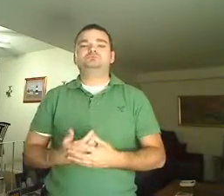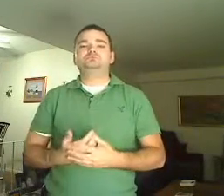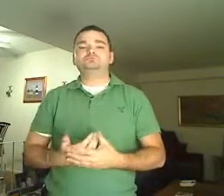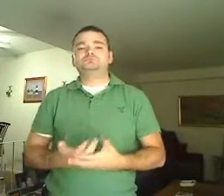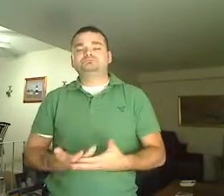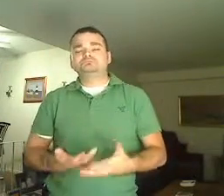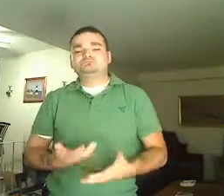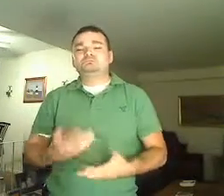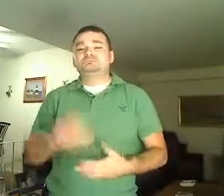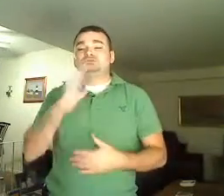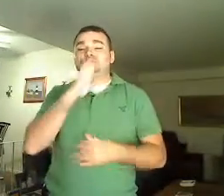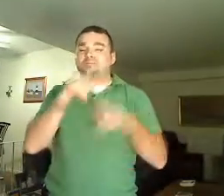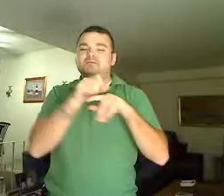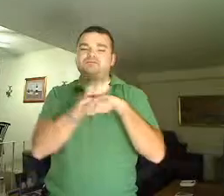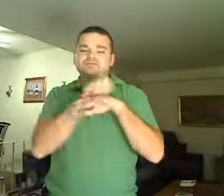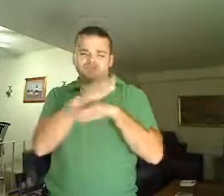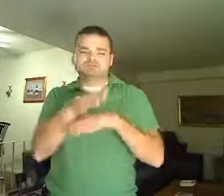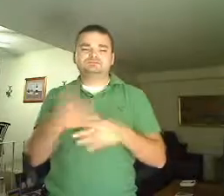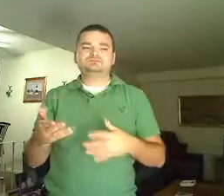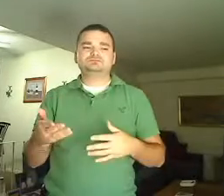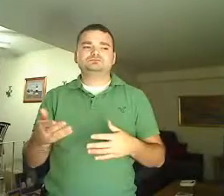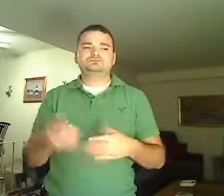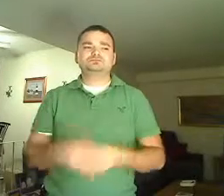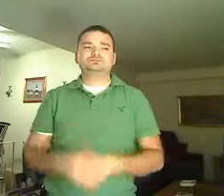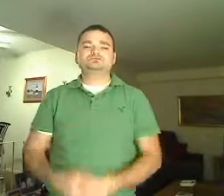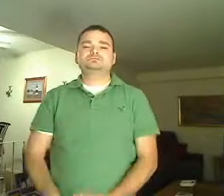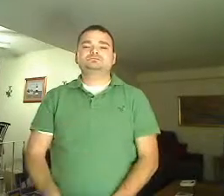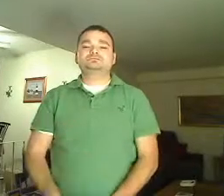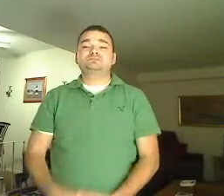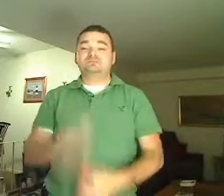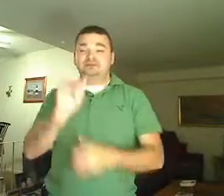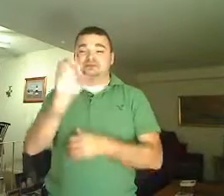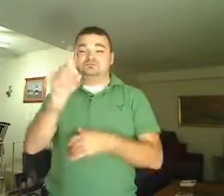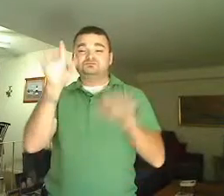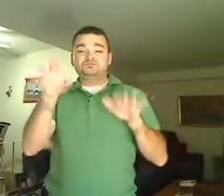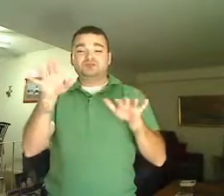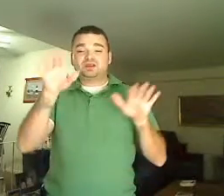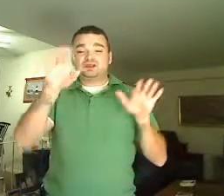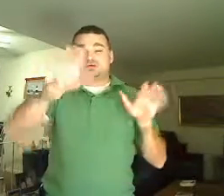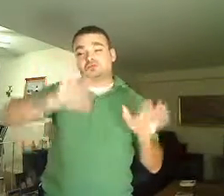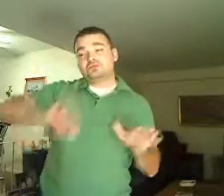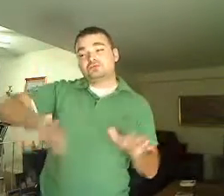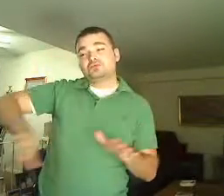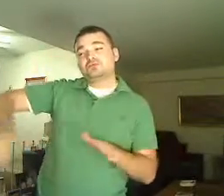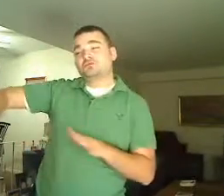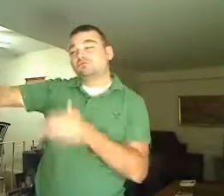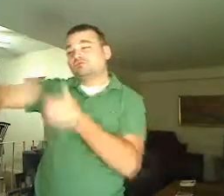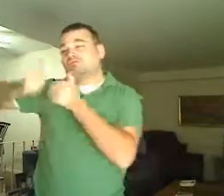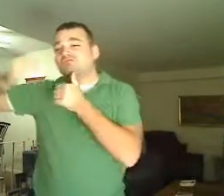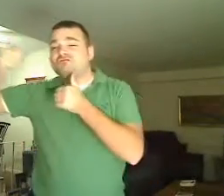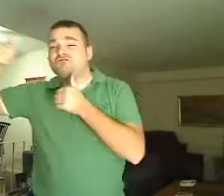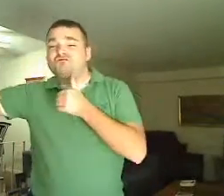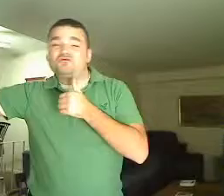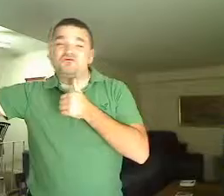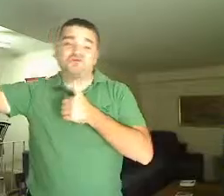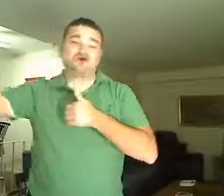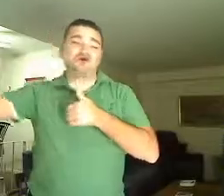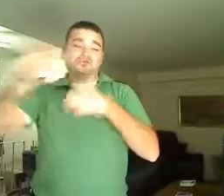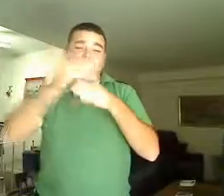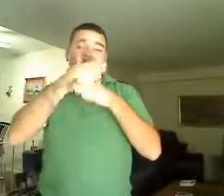let's talk about the effects of acid rain. Acid rain can be carried great distances in the atmosphere, not just between countries, but also